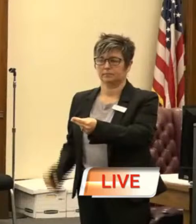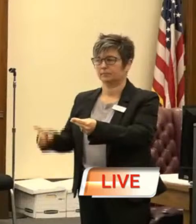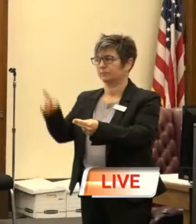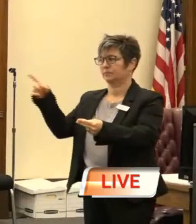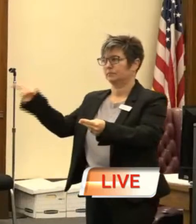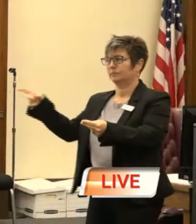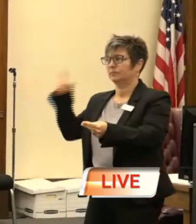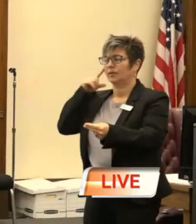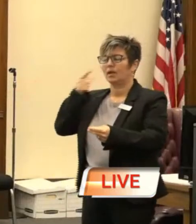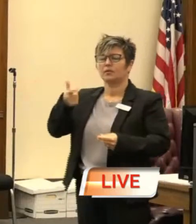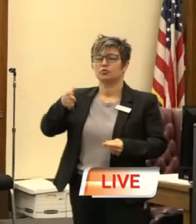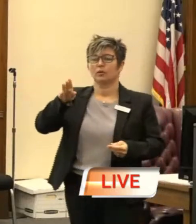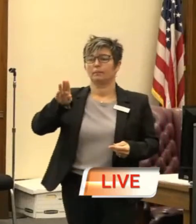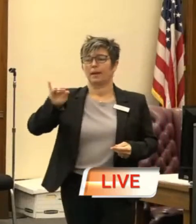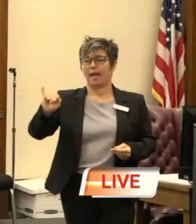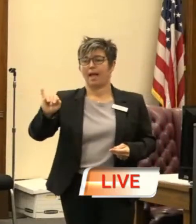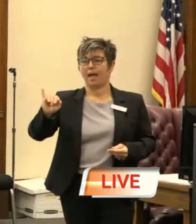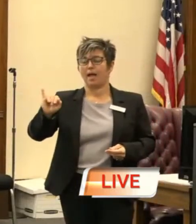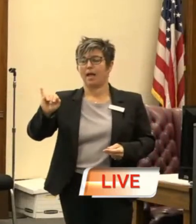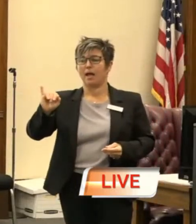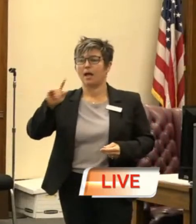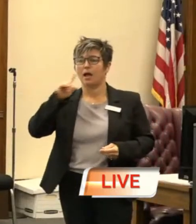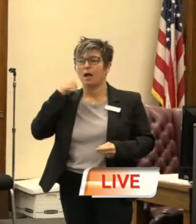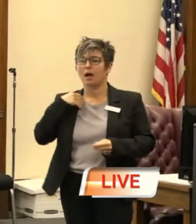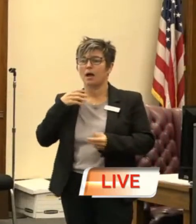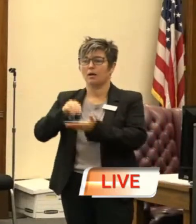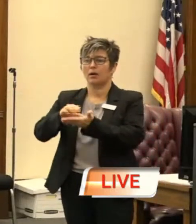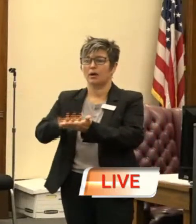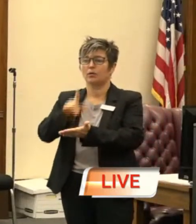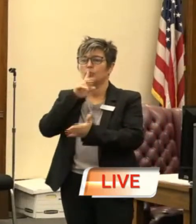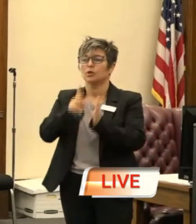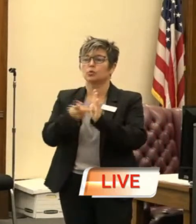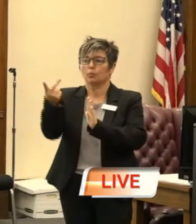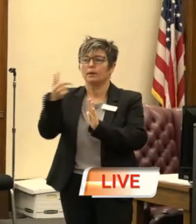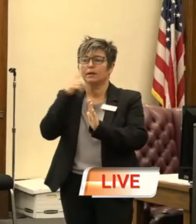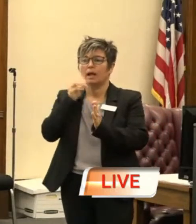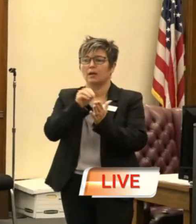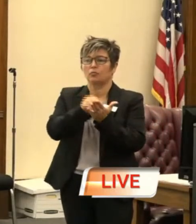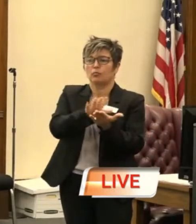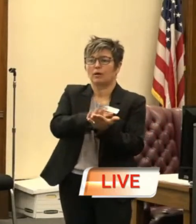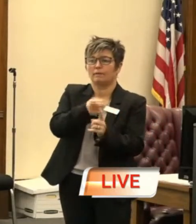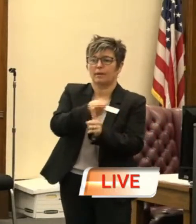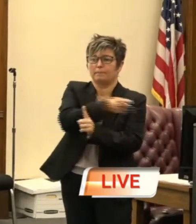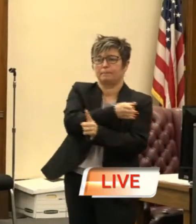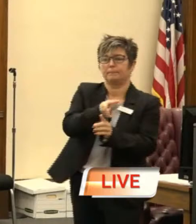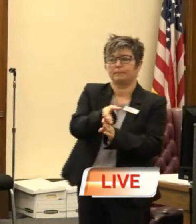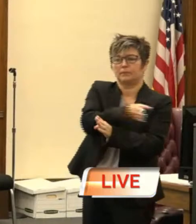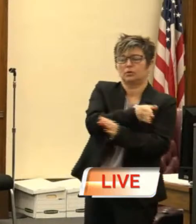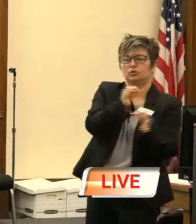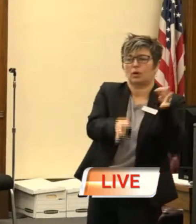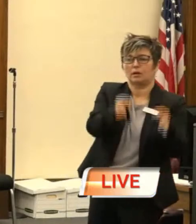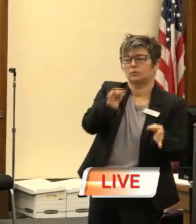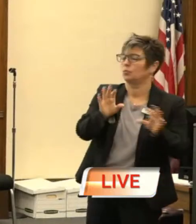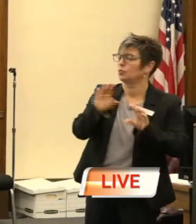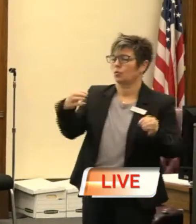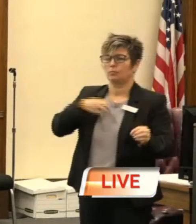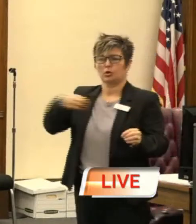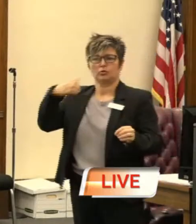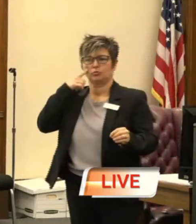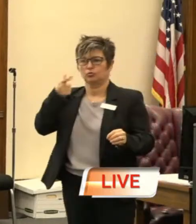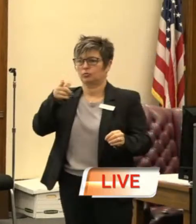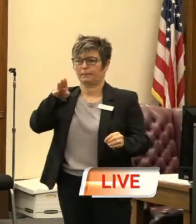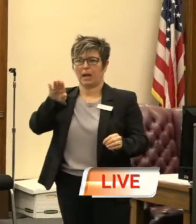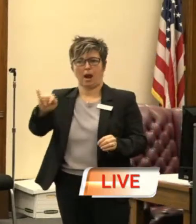the GBI records are actually duplicative of evidence admitted at trial, which is part of our tender. So we have no objection to the GBI All